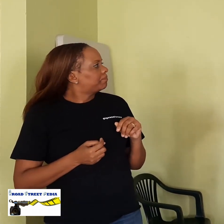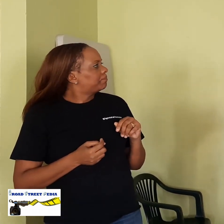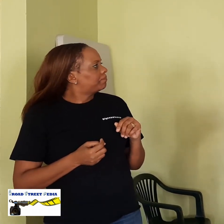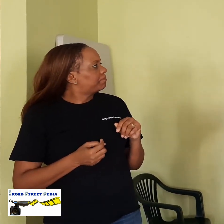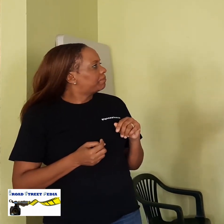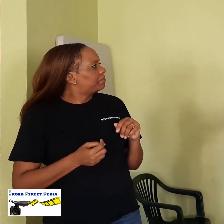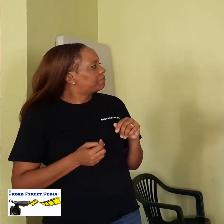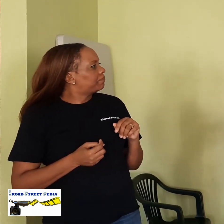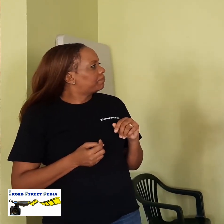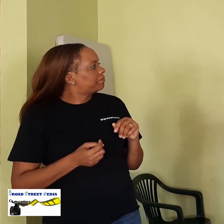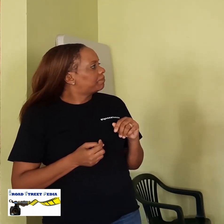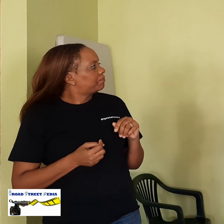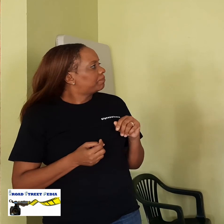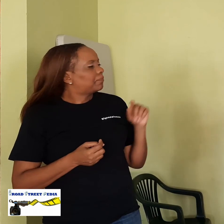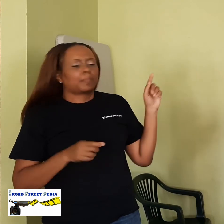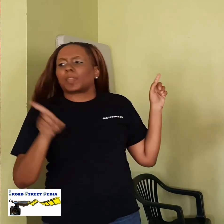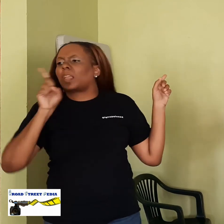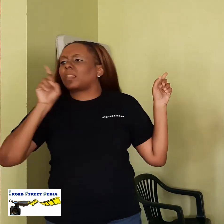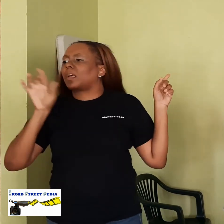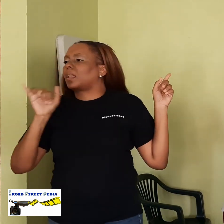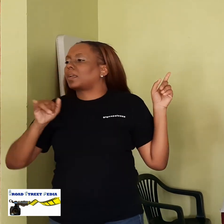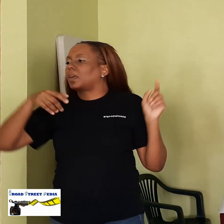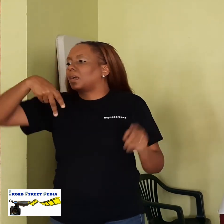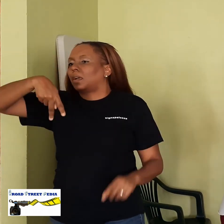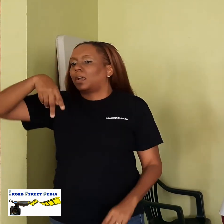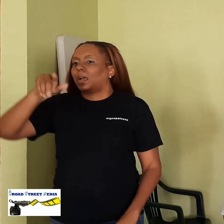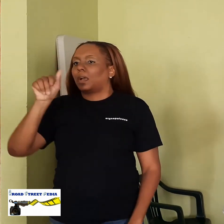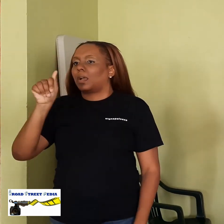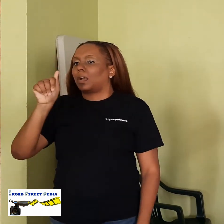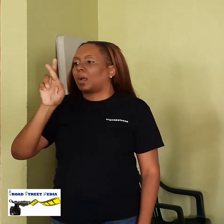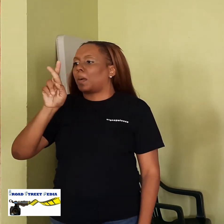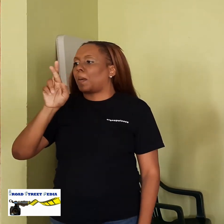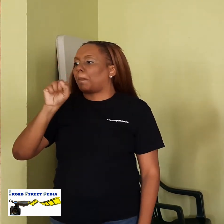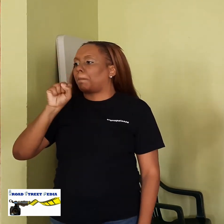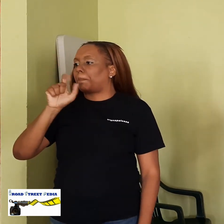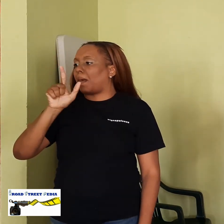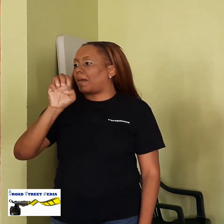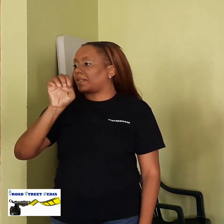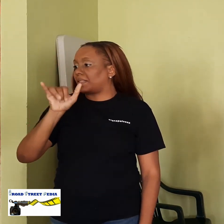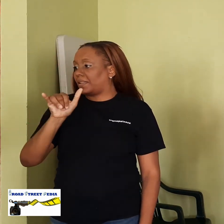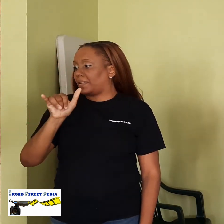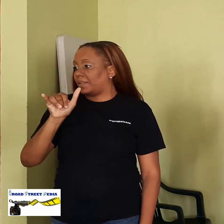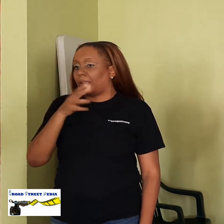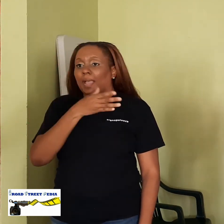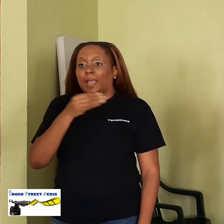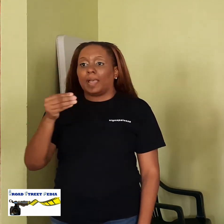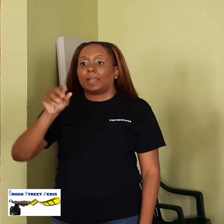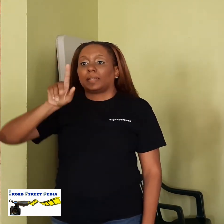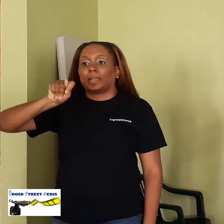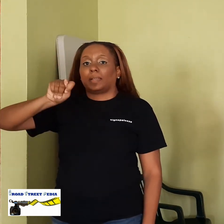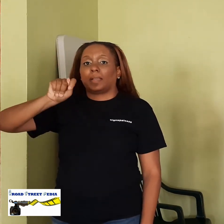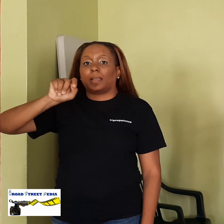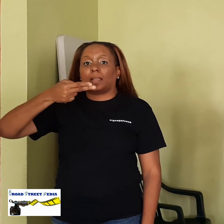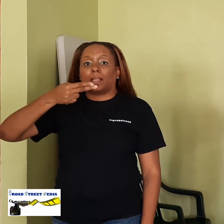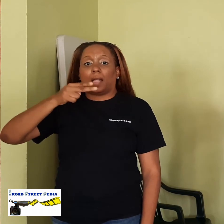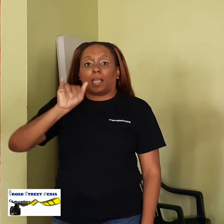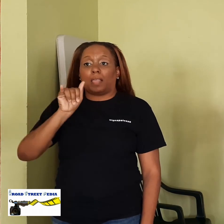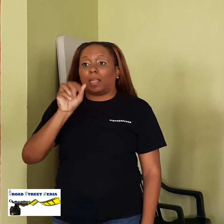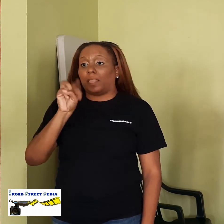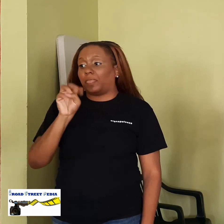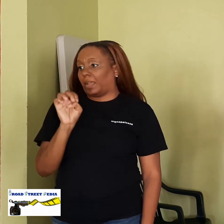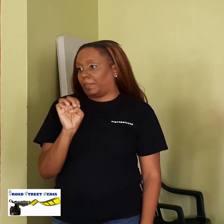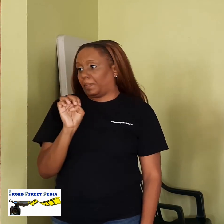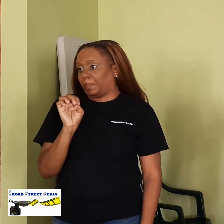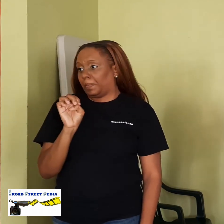what seems to be thyme and parsley. We are cutting it with a scissors, a sharp tool,